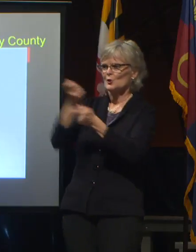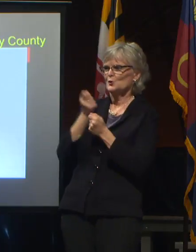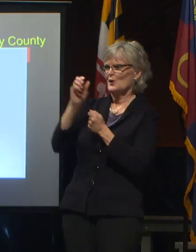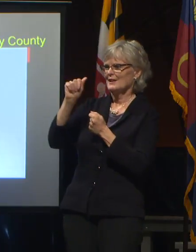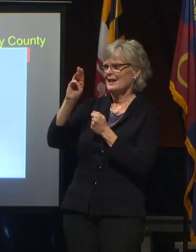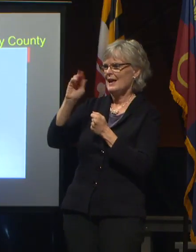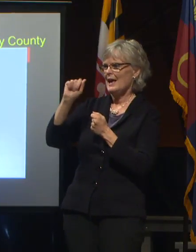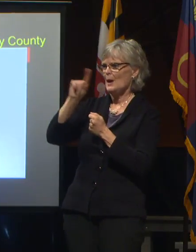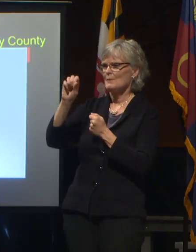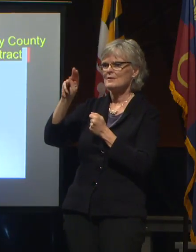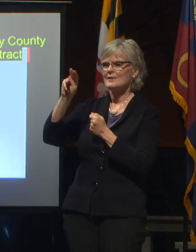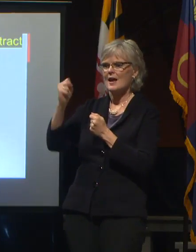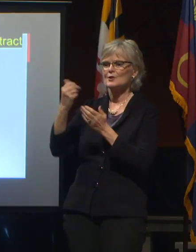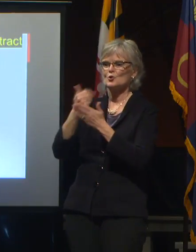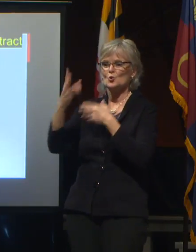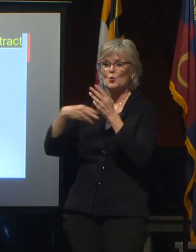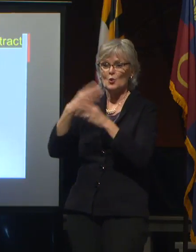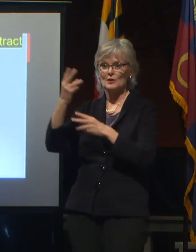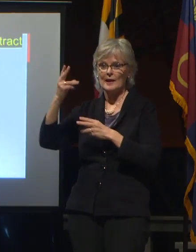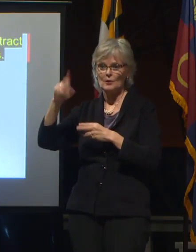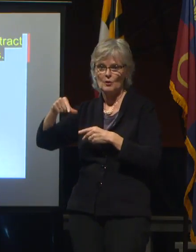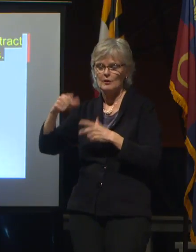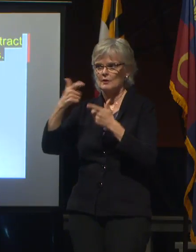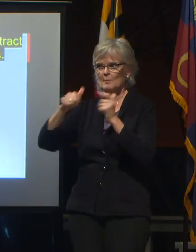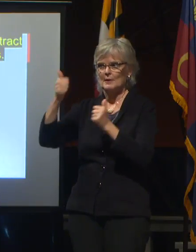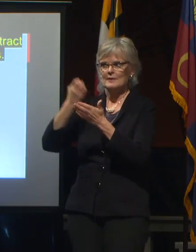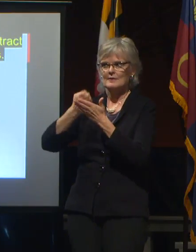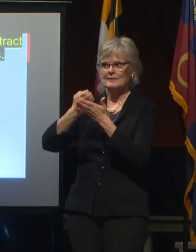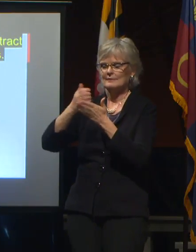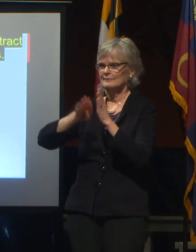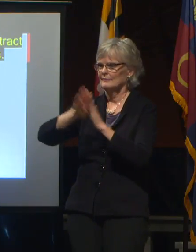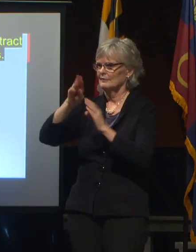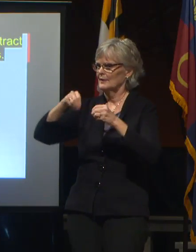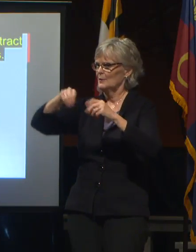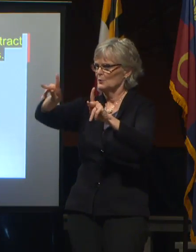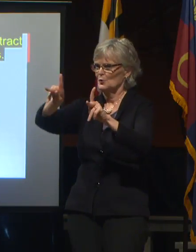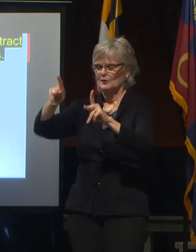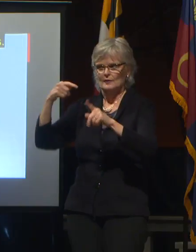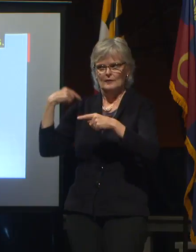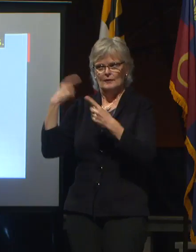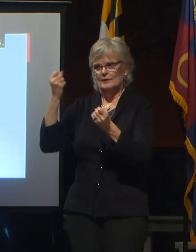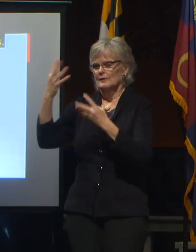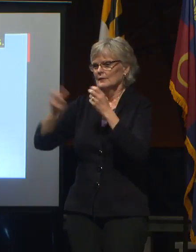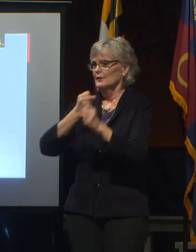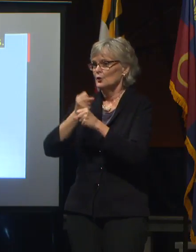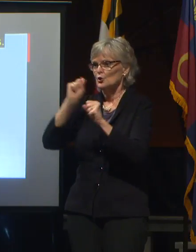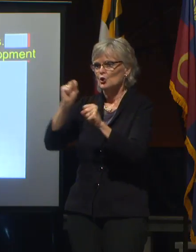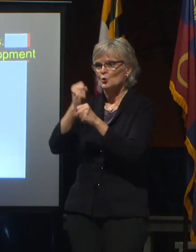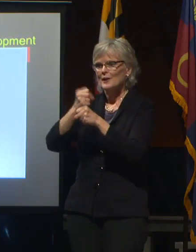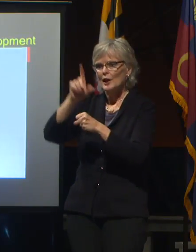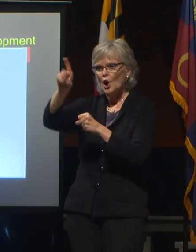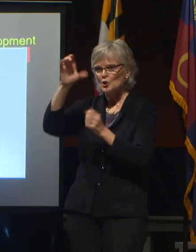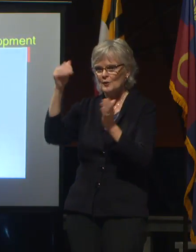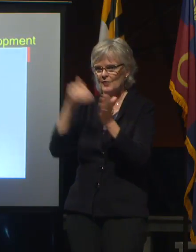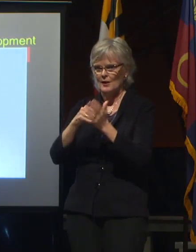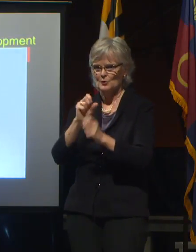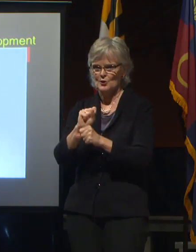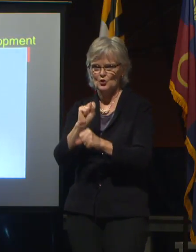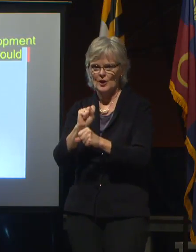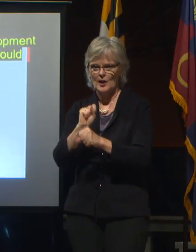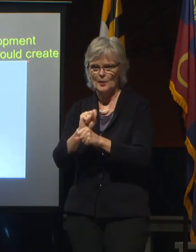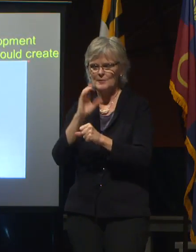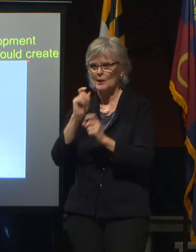world headquarters. This is the biggest economic development opportunity in a generation, which could create 100,000 jobs and